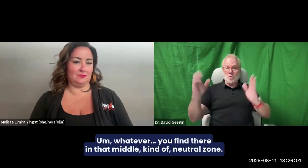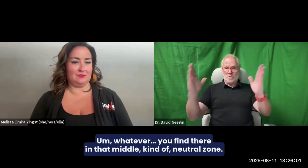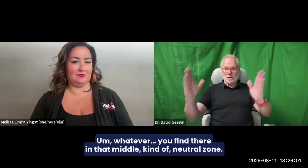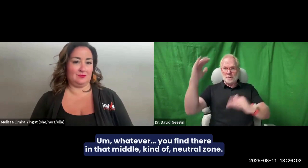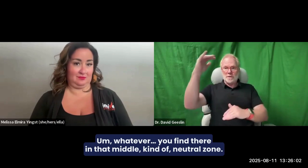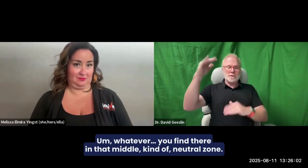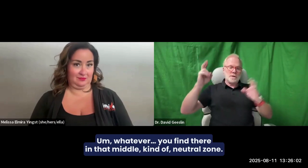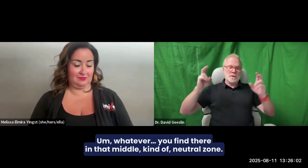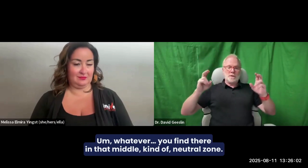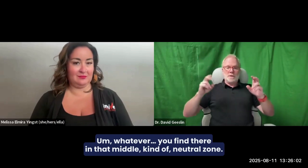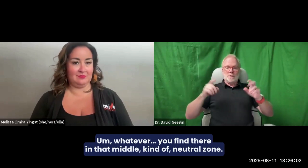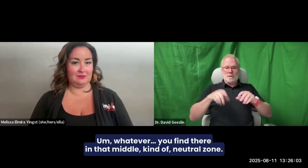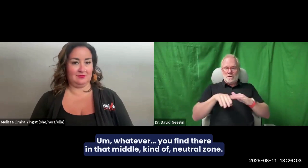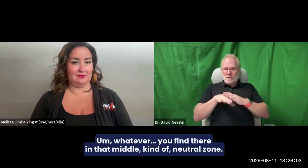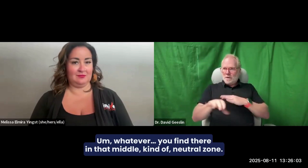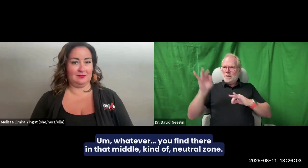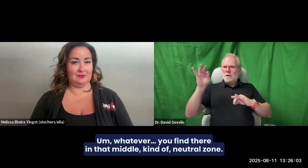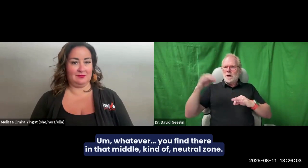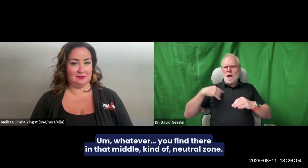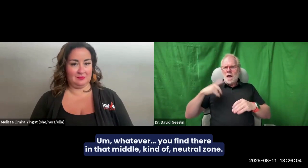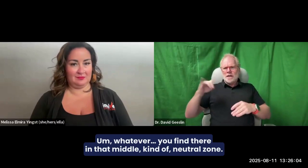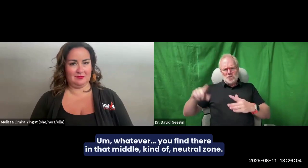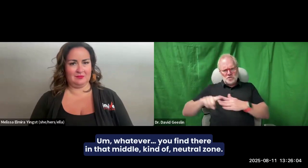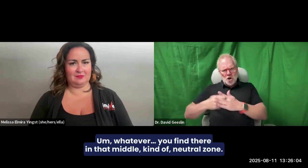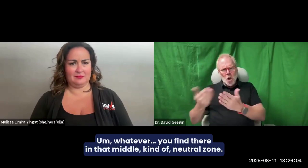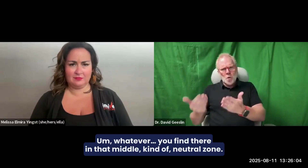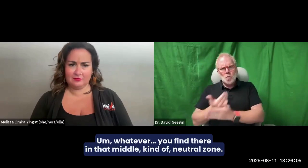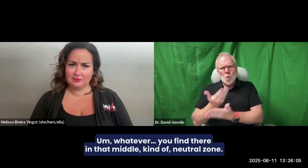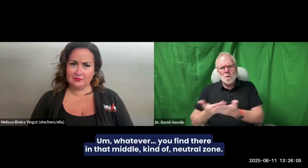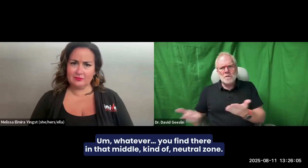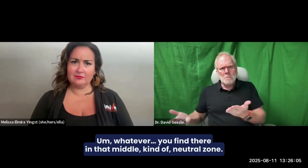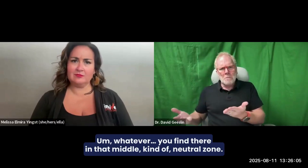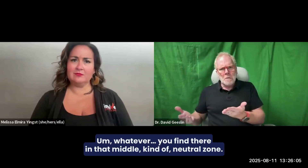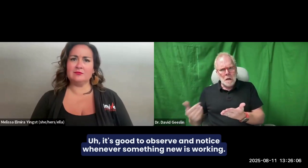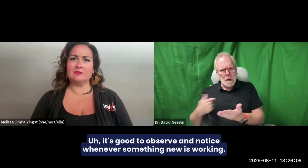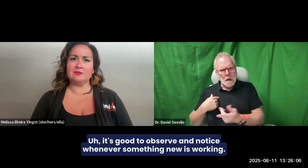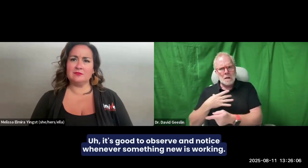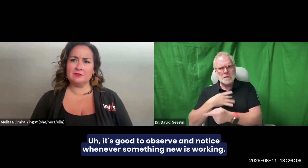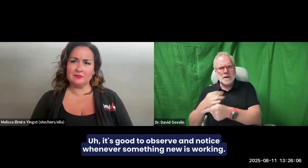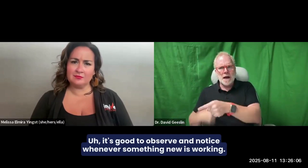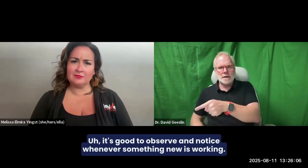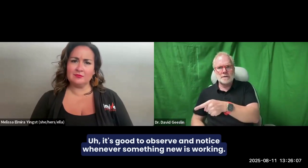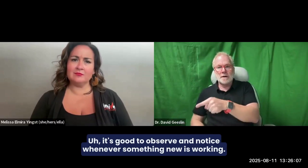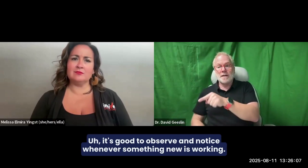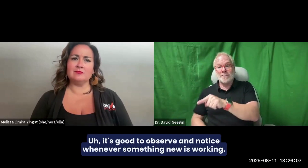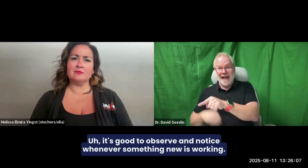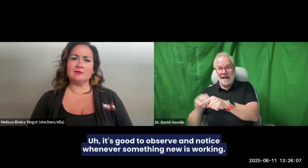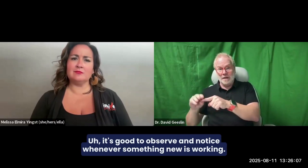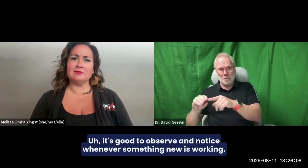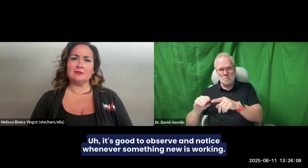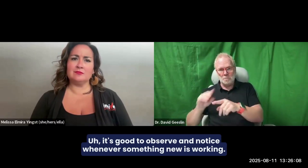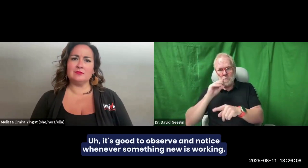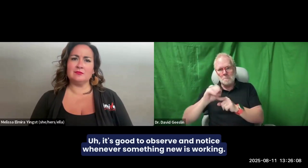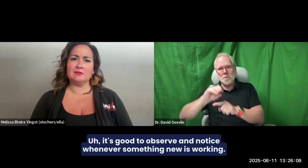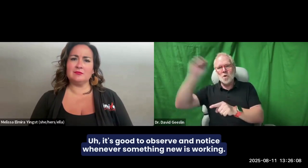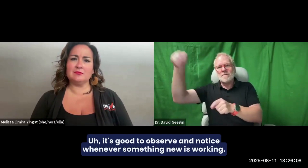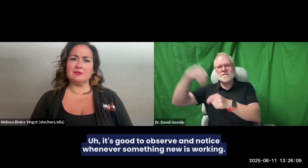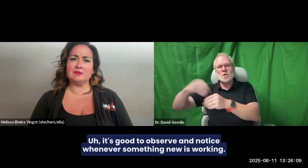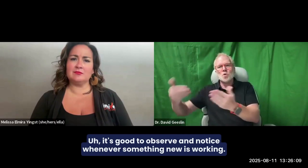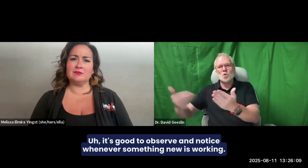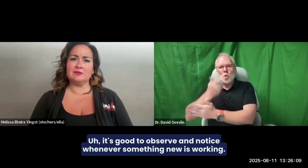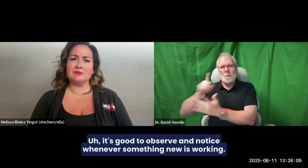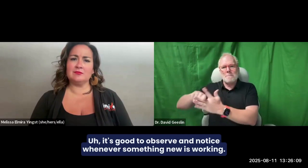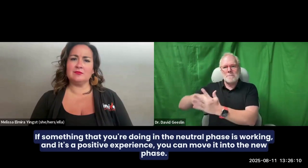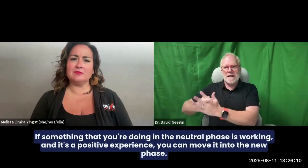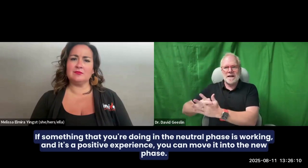Whatever you find there in that middle kind of neutral zone, it's good to observe and notice whenever something